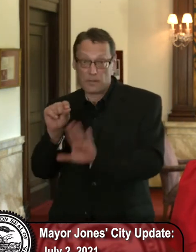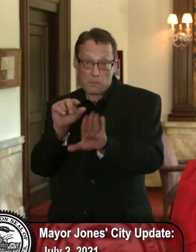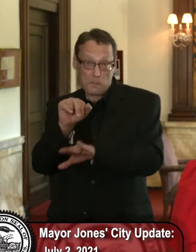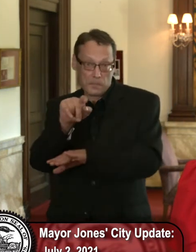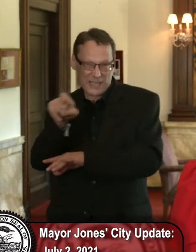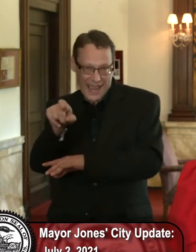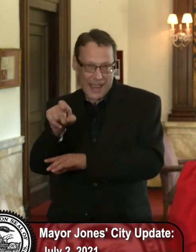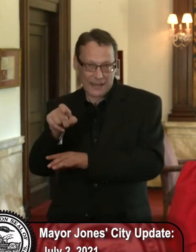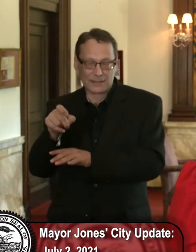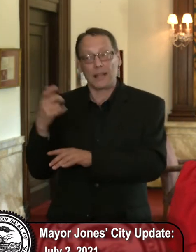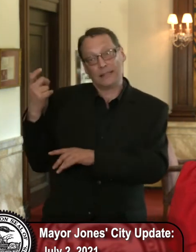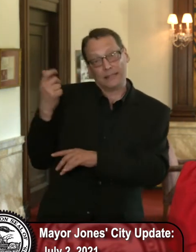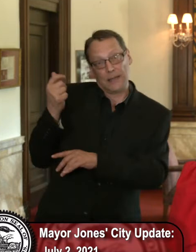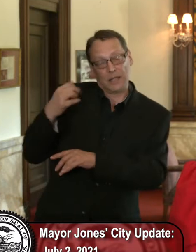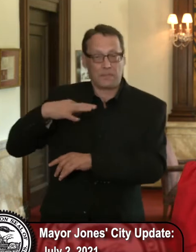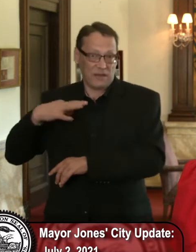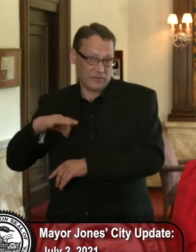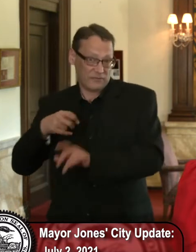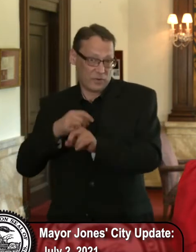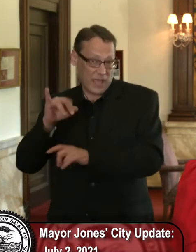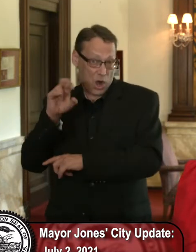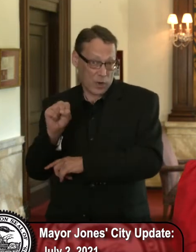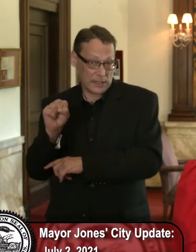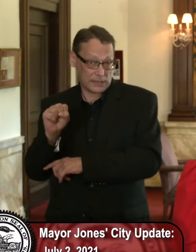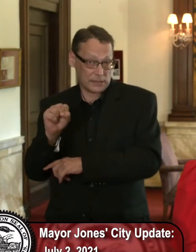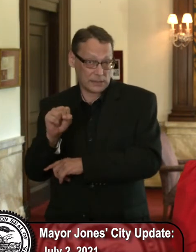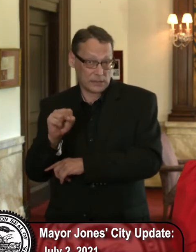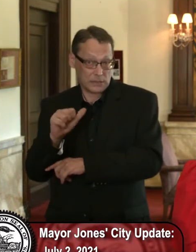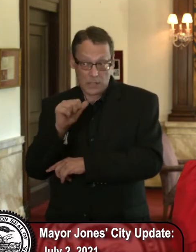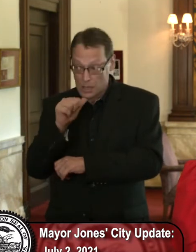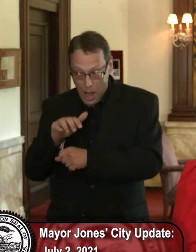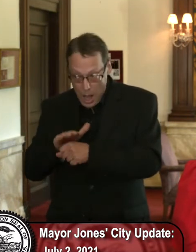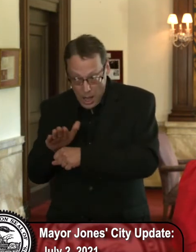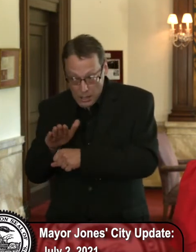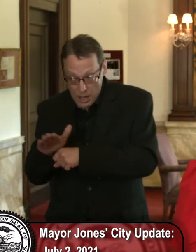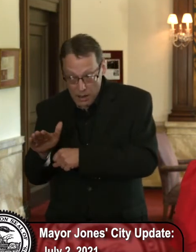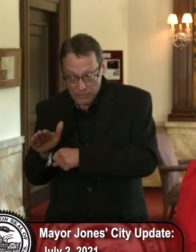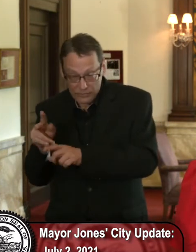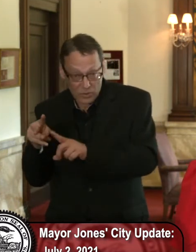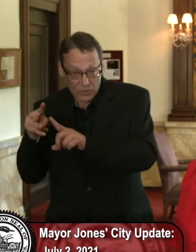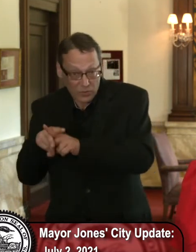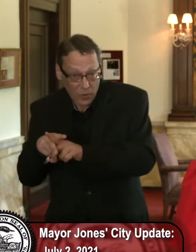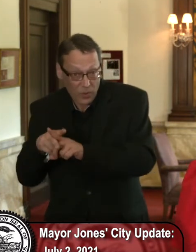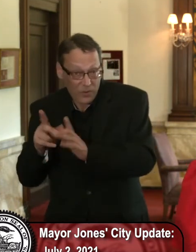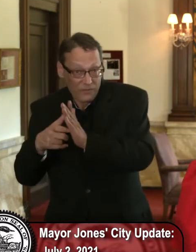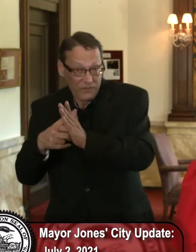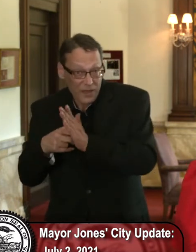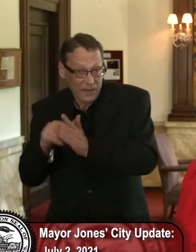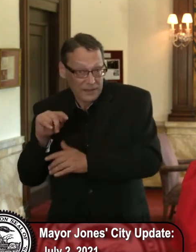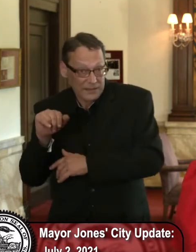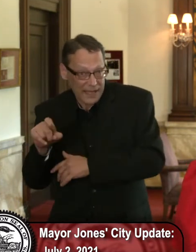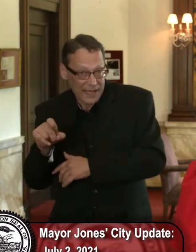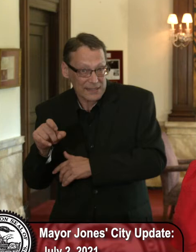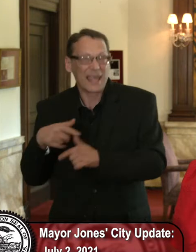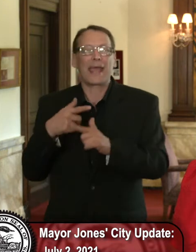receive stimulus benefits from the IRS. If you didn't make enough to be required to file taxes in 2020 or